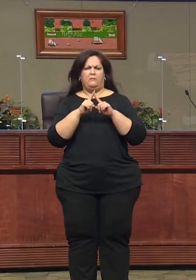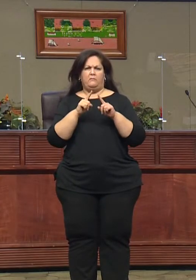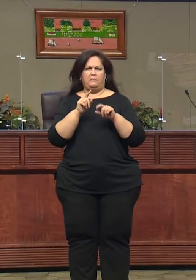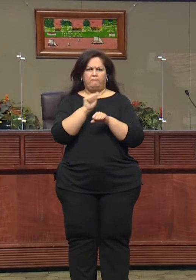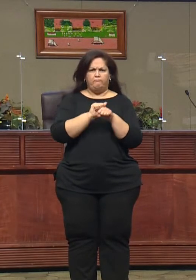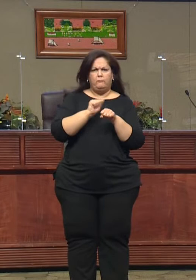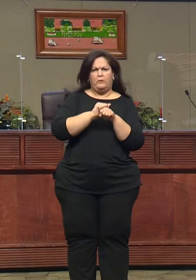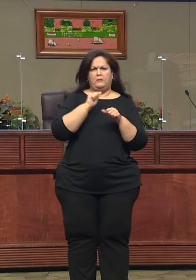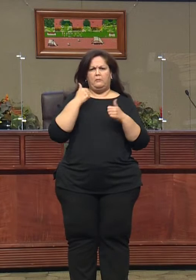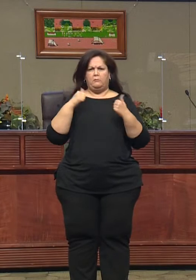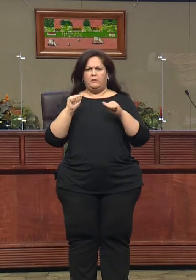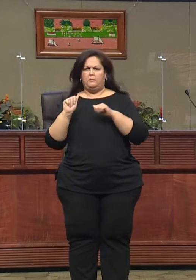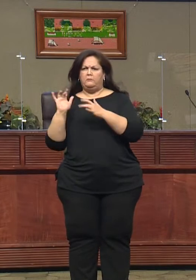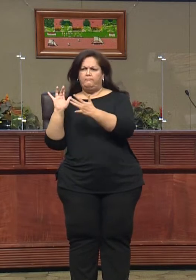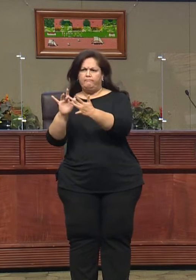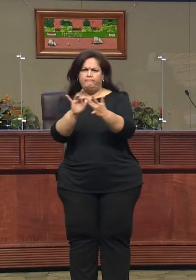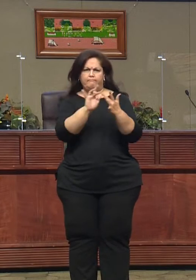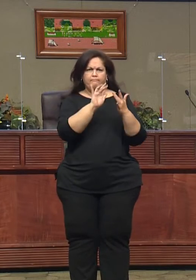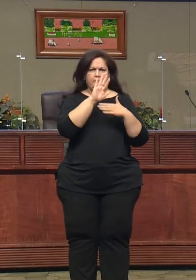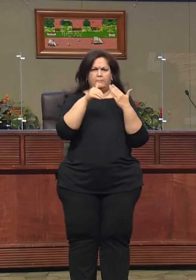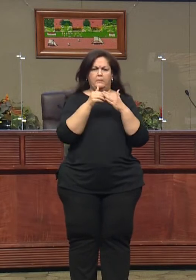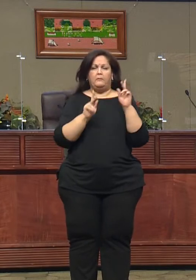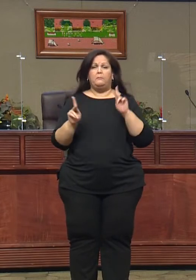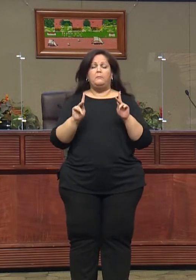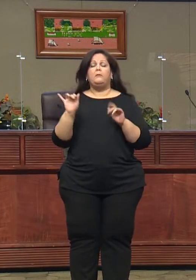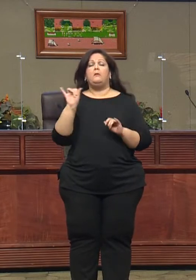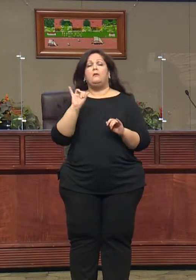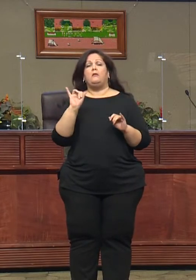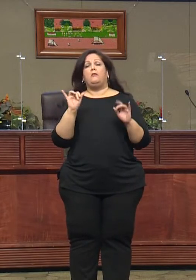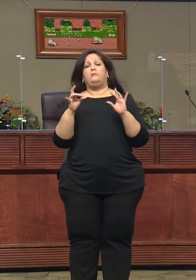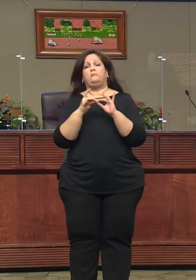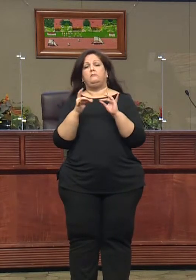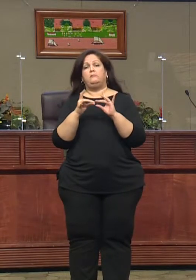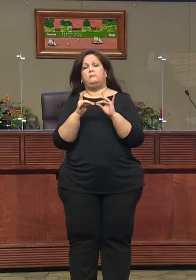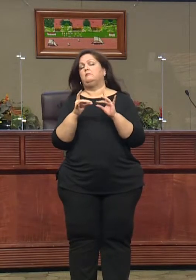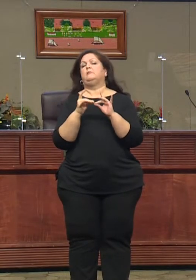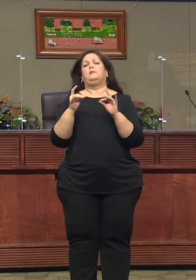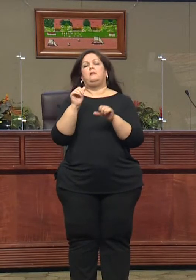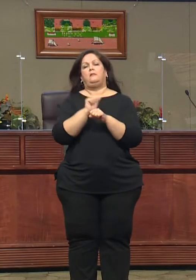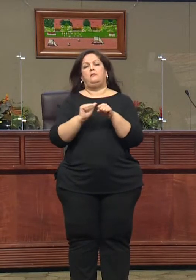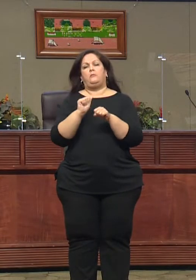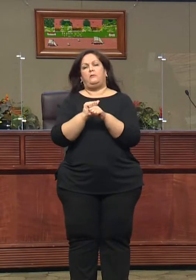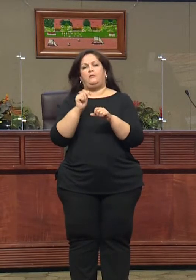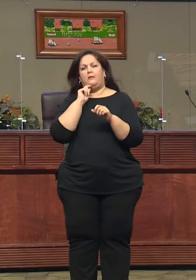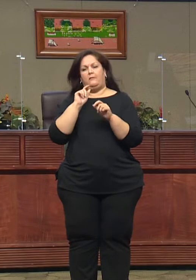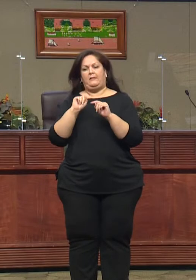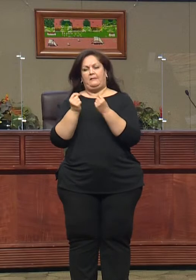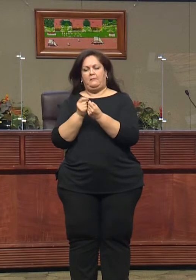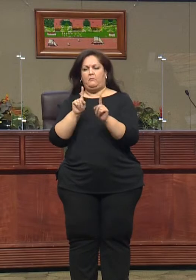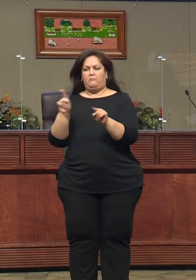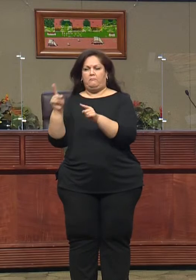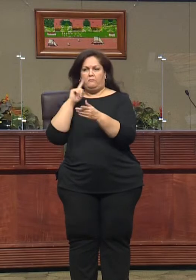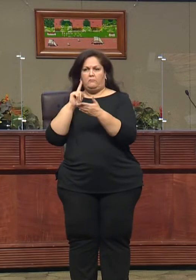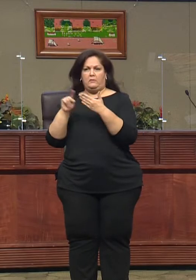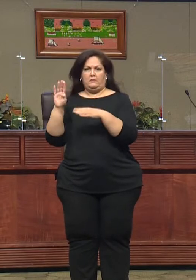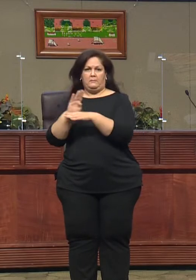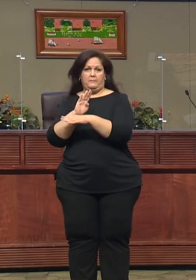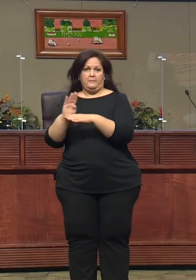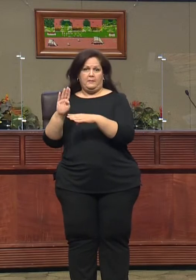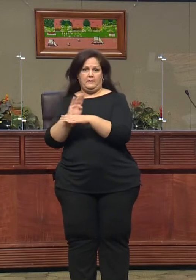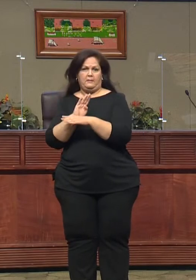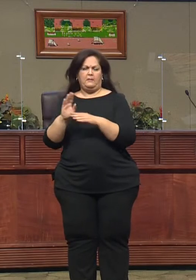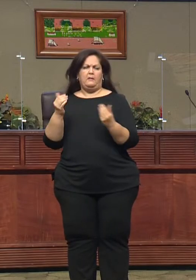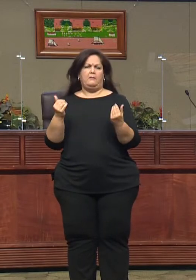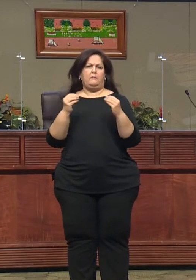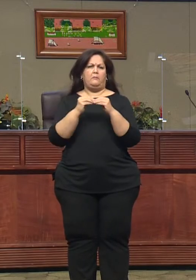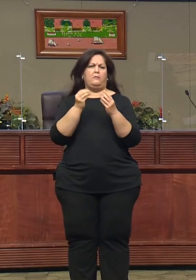our COVID-19 numbers and will also reference the valuable work of our strike teams. And we'll have details on a